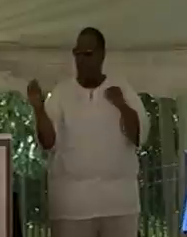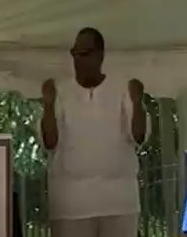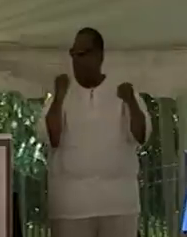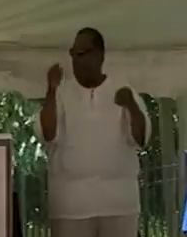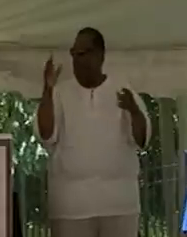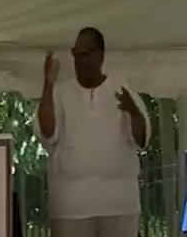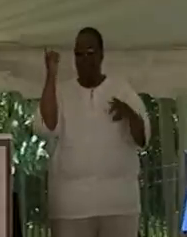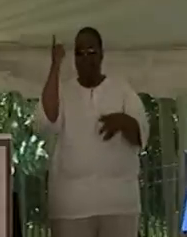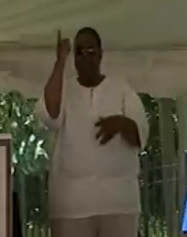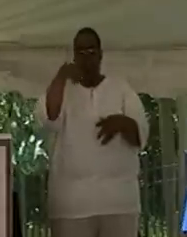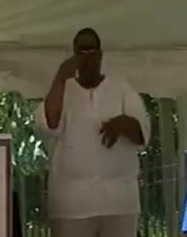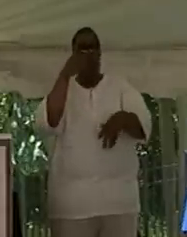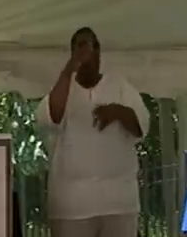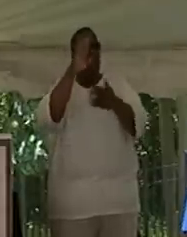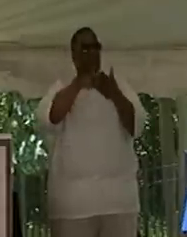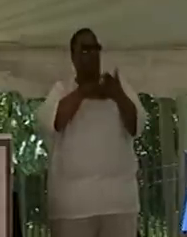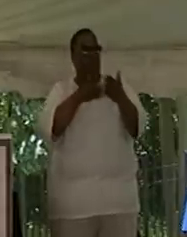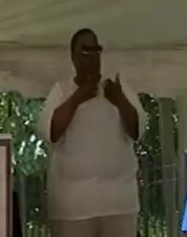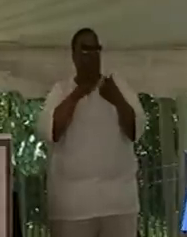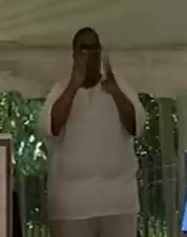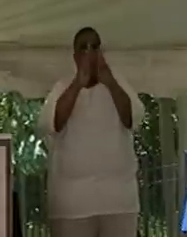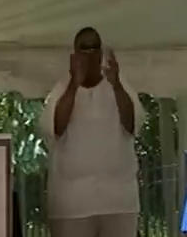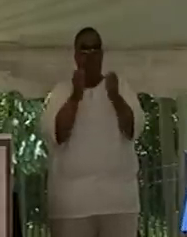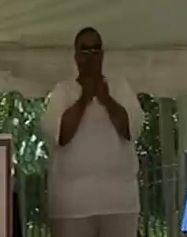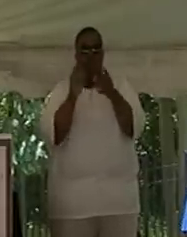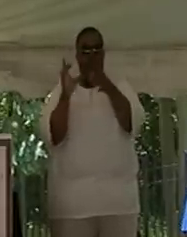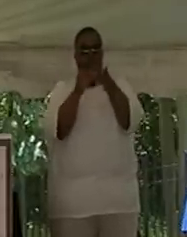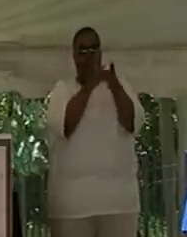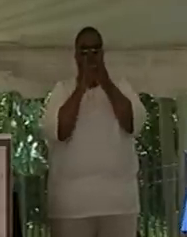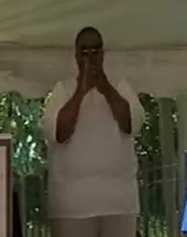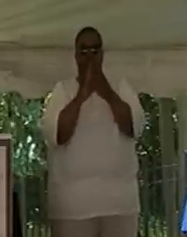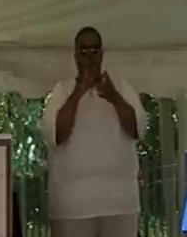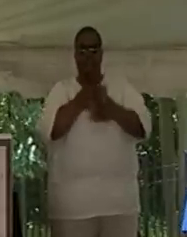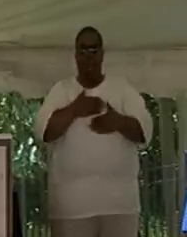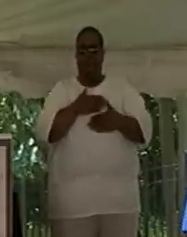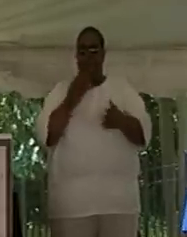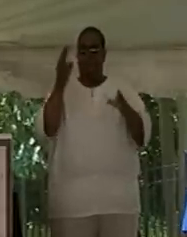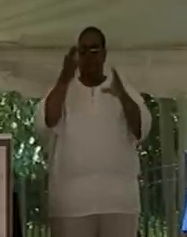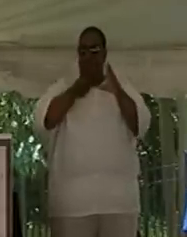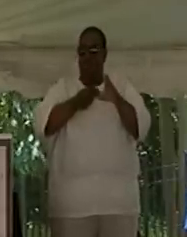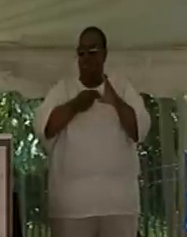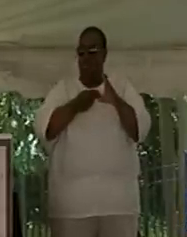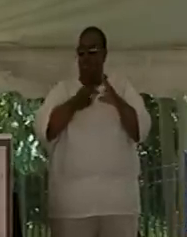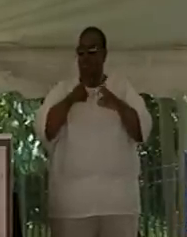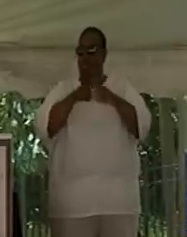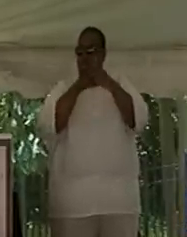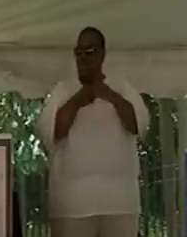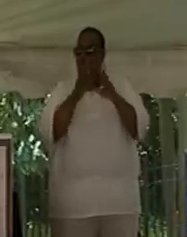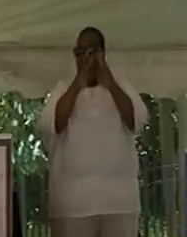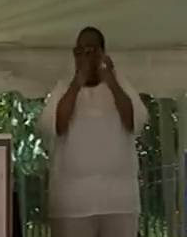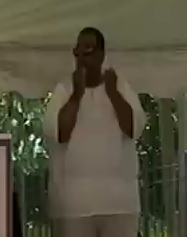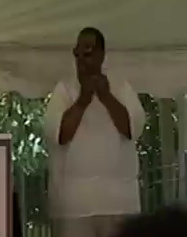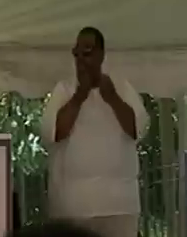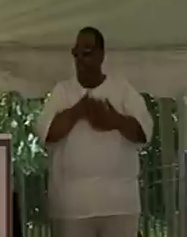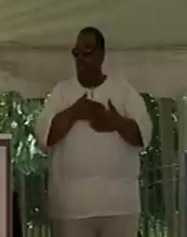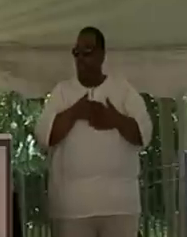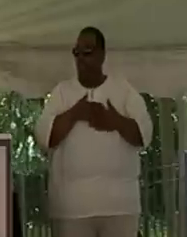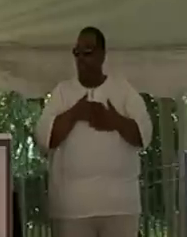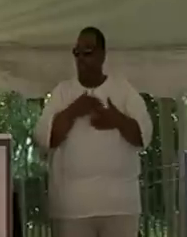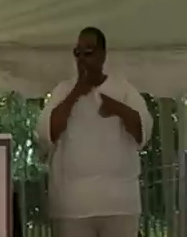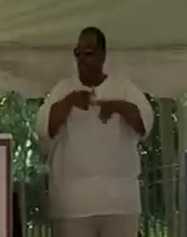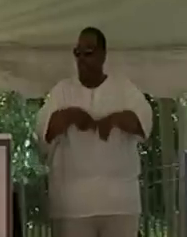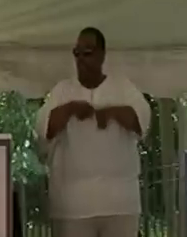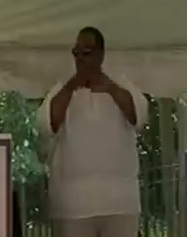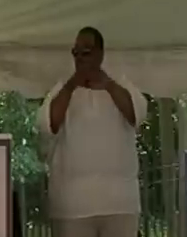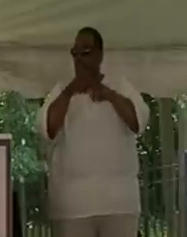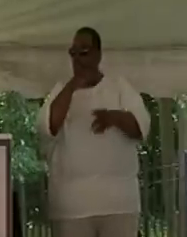bounce, the face painting, and the workshops concurrently. So please enjoy the afternoon. We're going to start the workshops now, and we'll take a